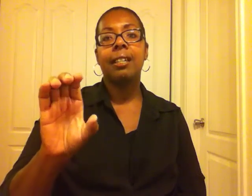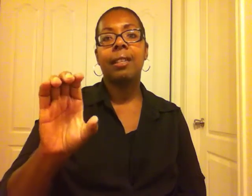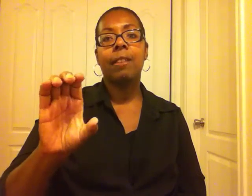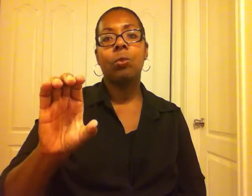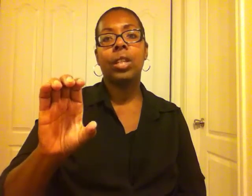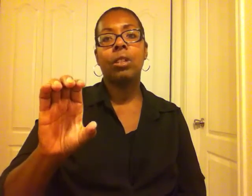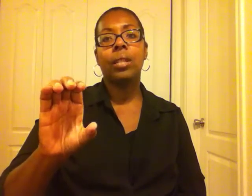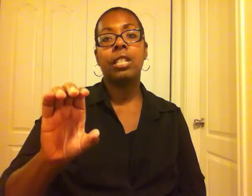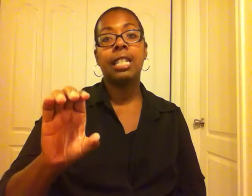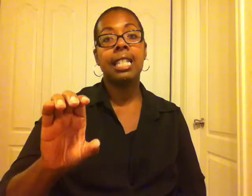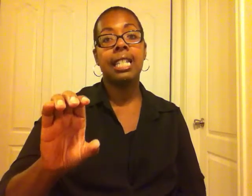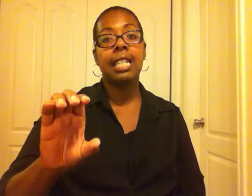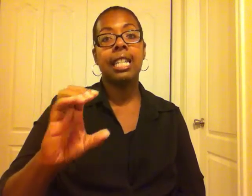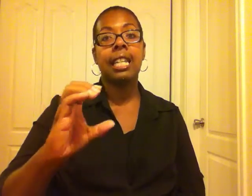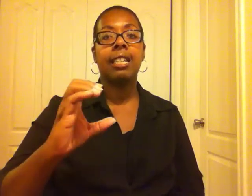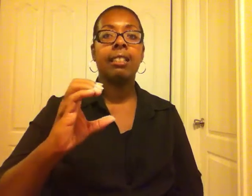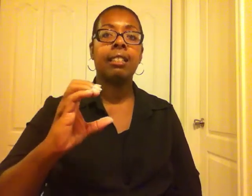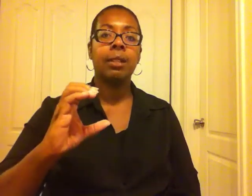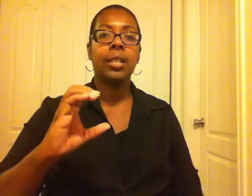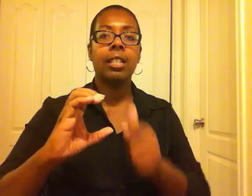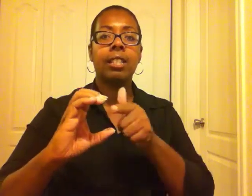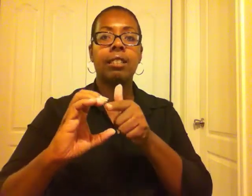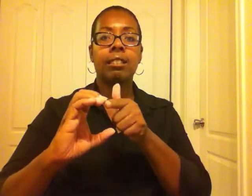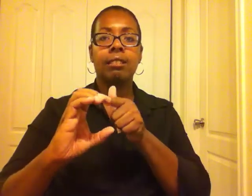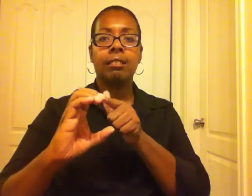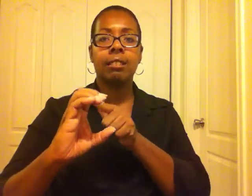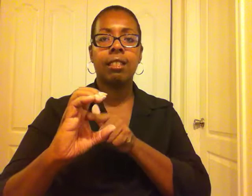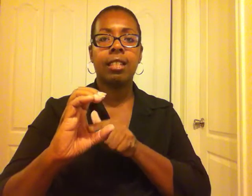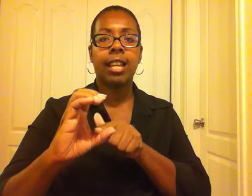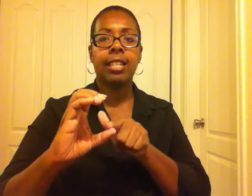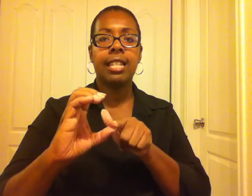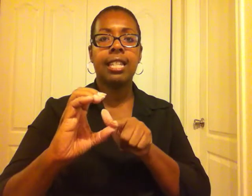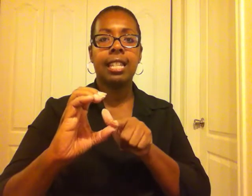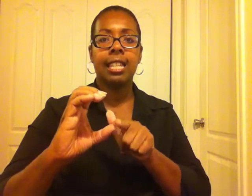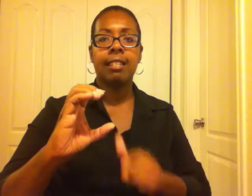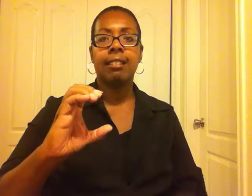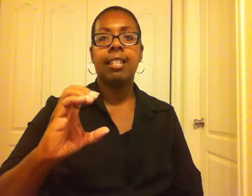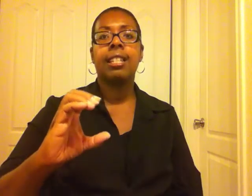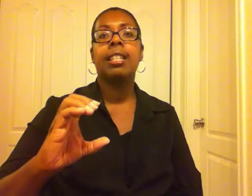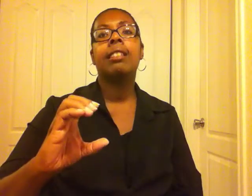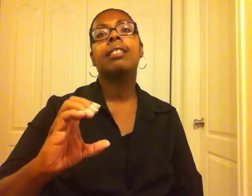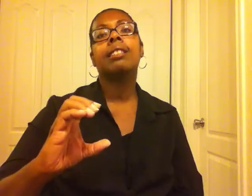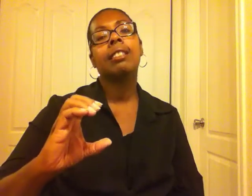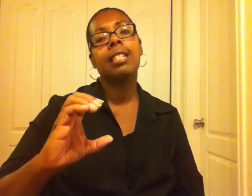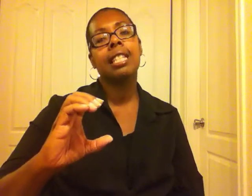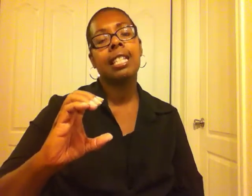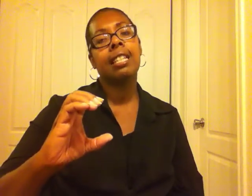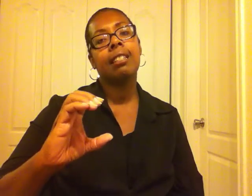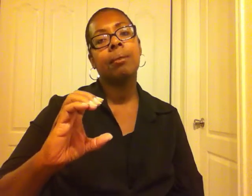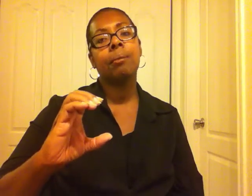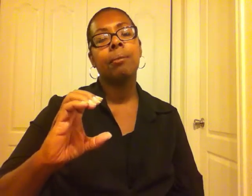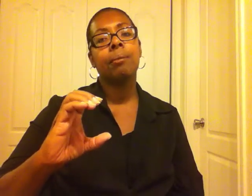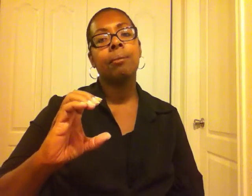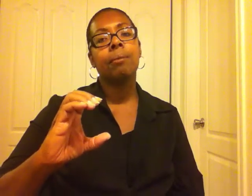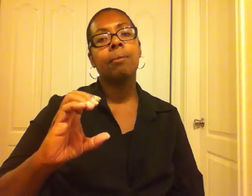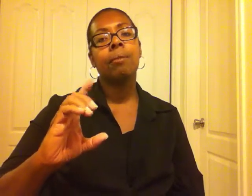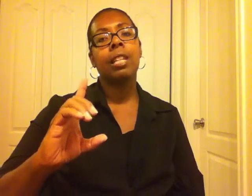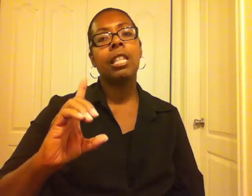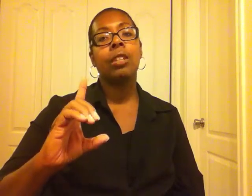And then we go into a C, and you know, it looks like a C, doesn't it? A C. And then